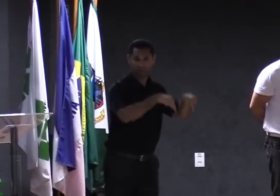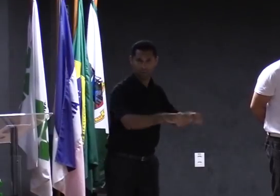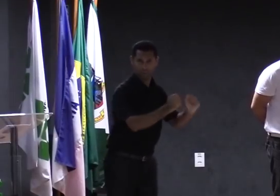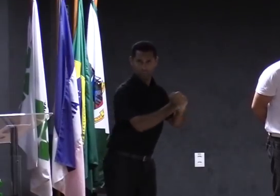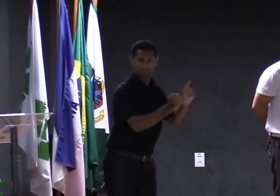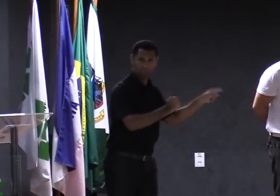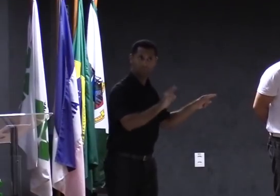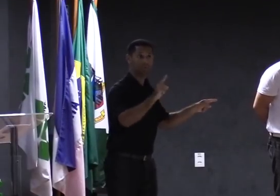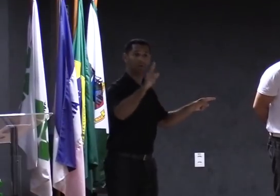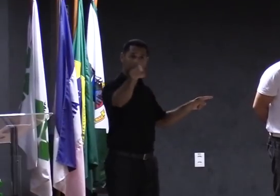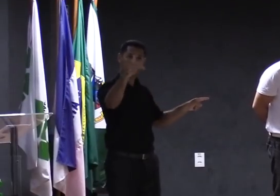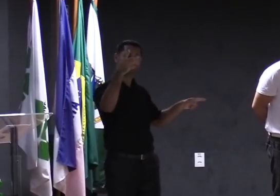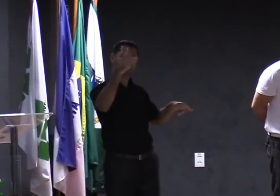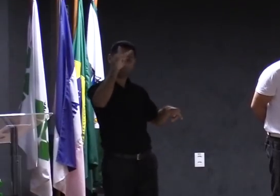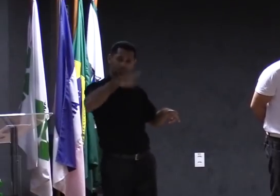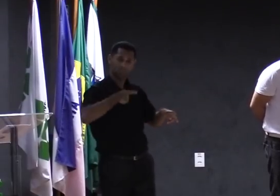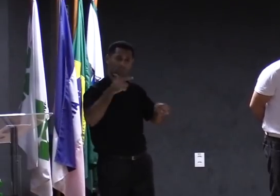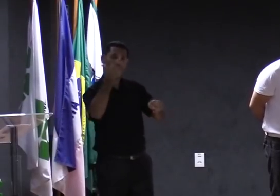mas vocês em si.